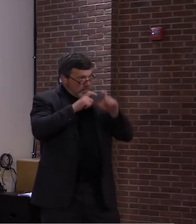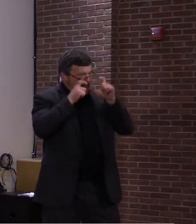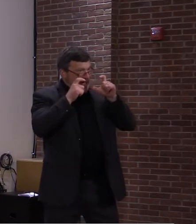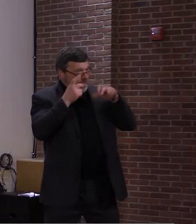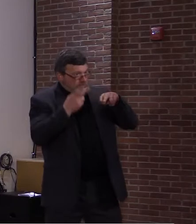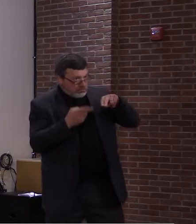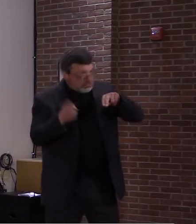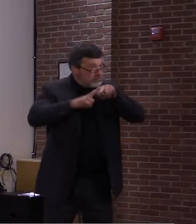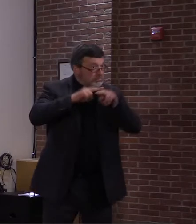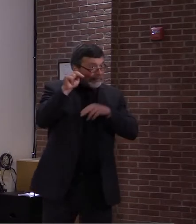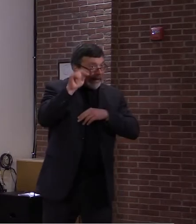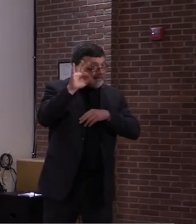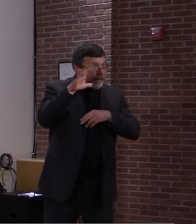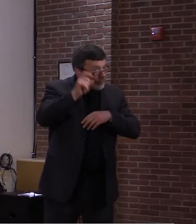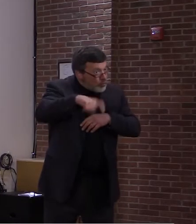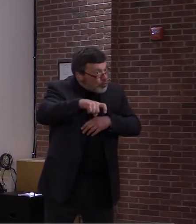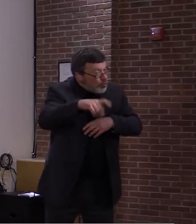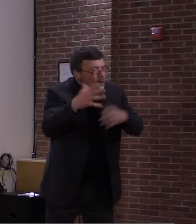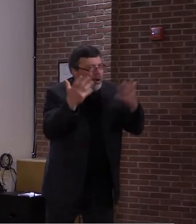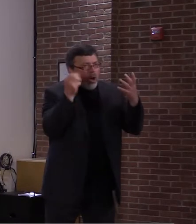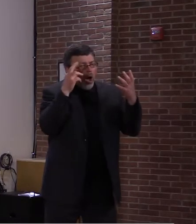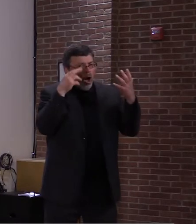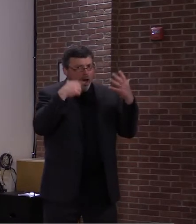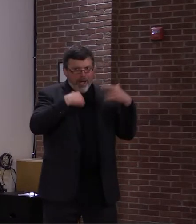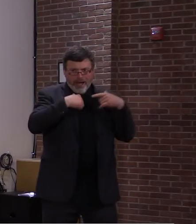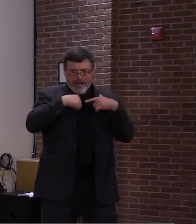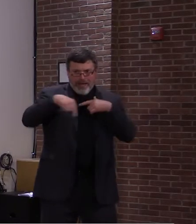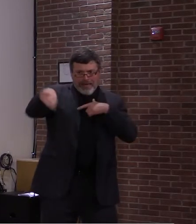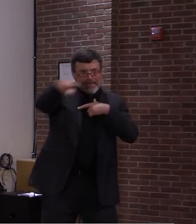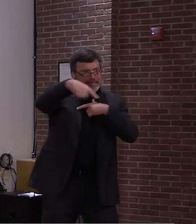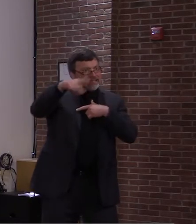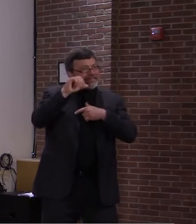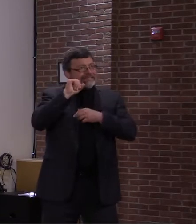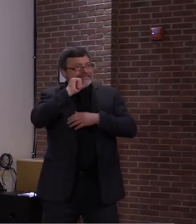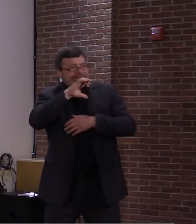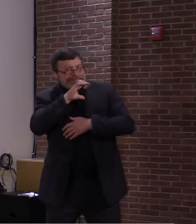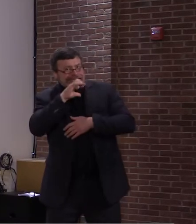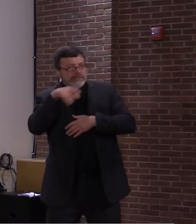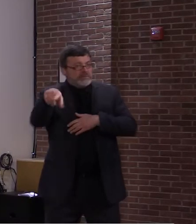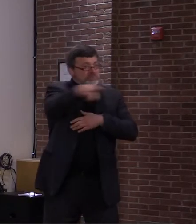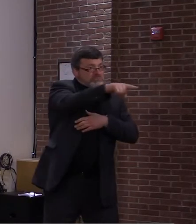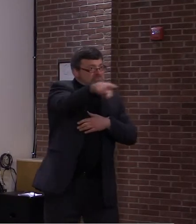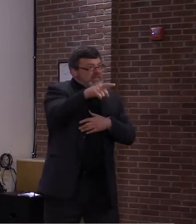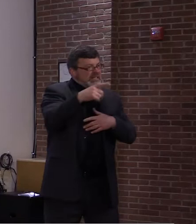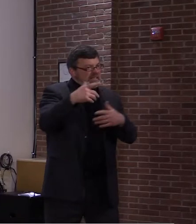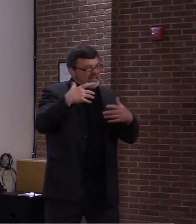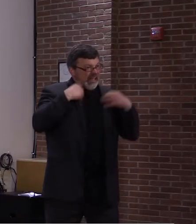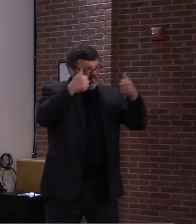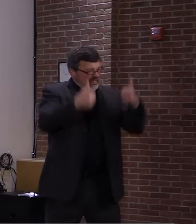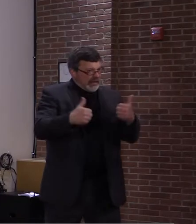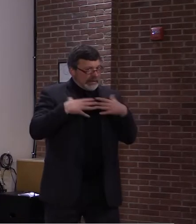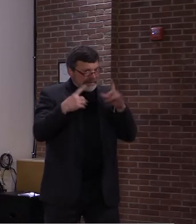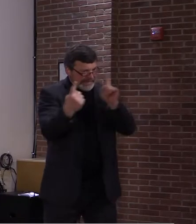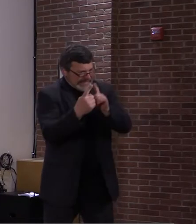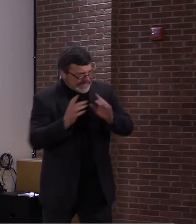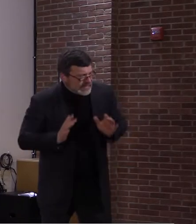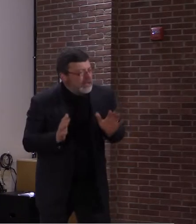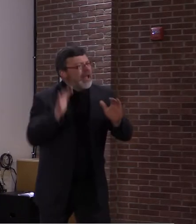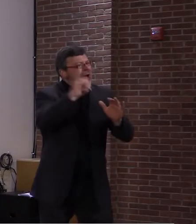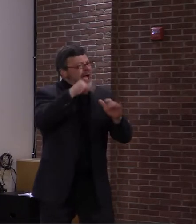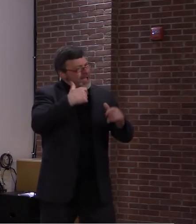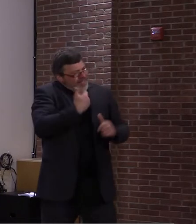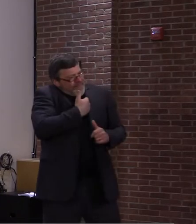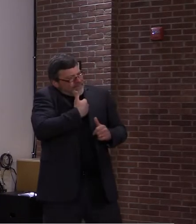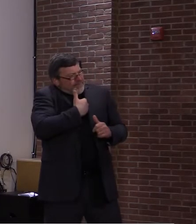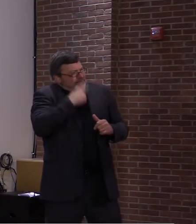ourselves and others. We've talked about those at higher risk due to age or health conditions, or those